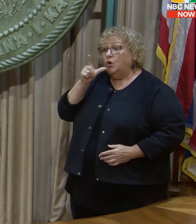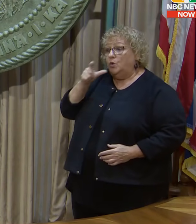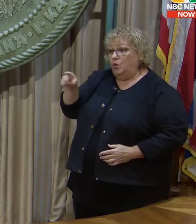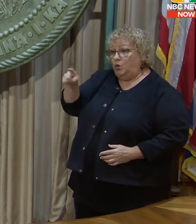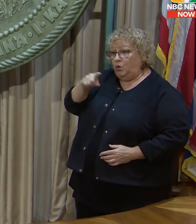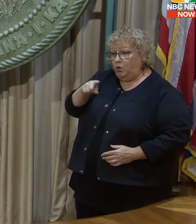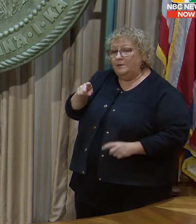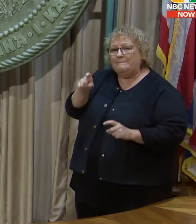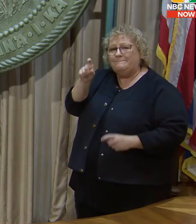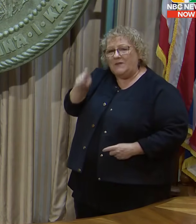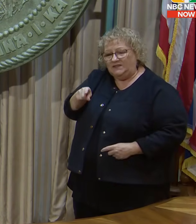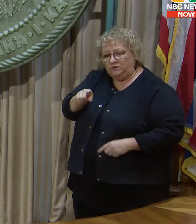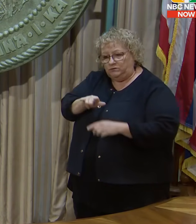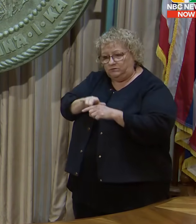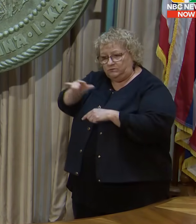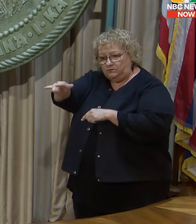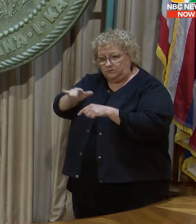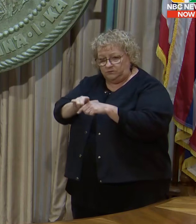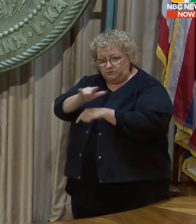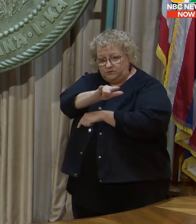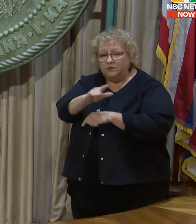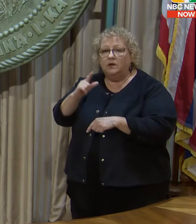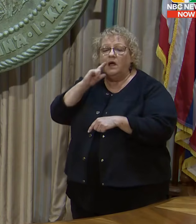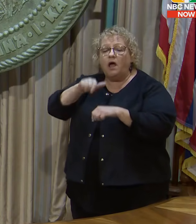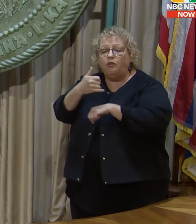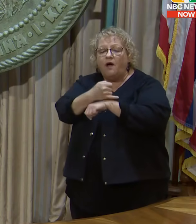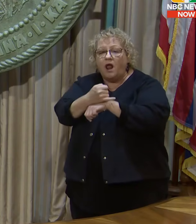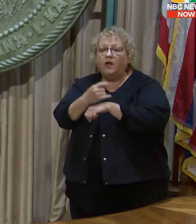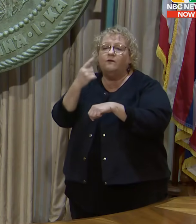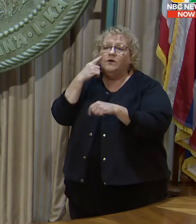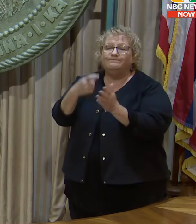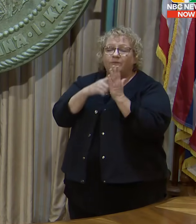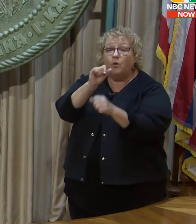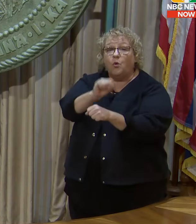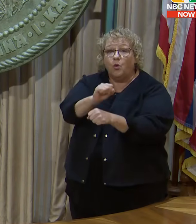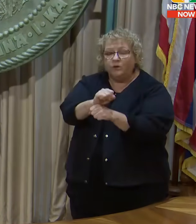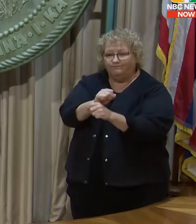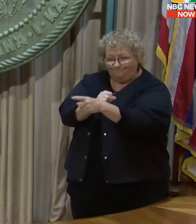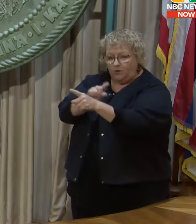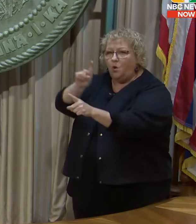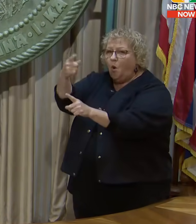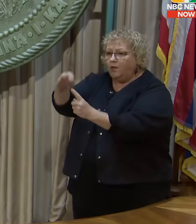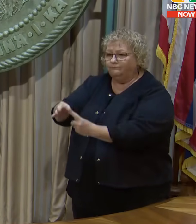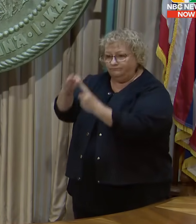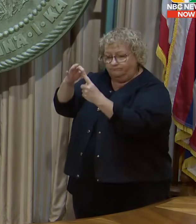to engage in travel for essential business and operations.